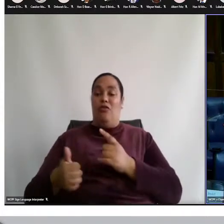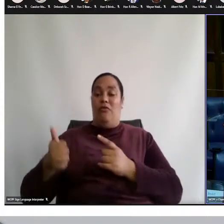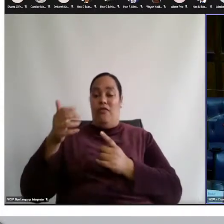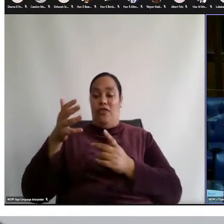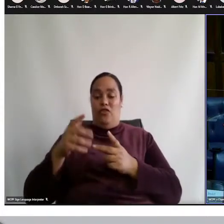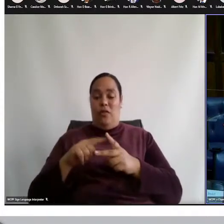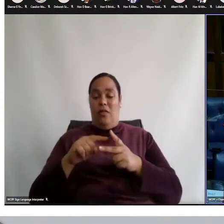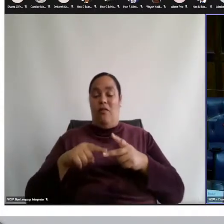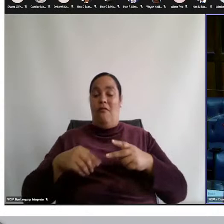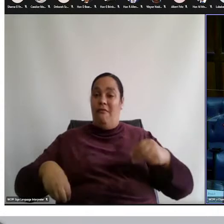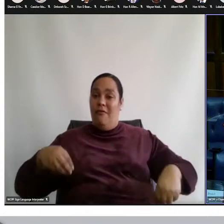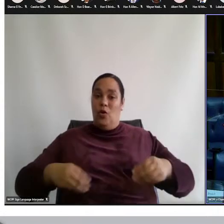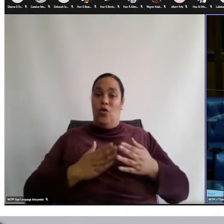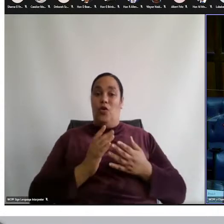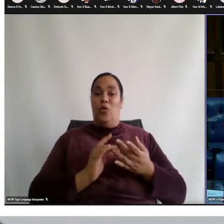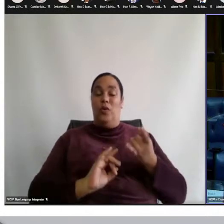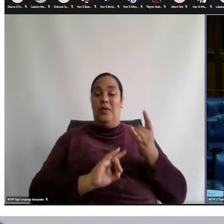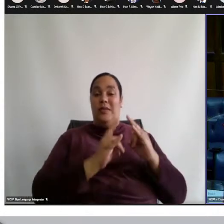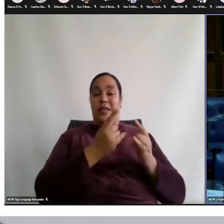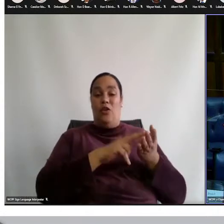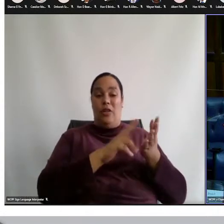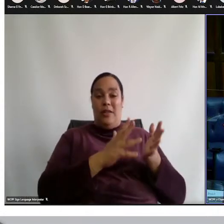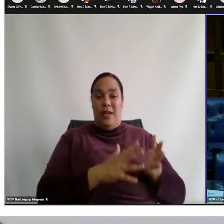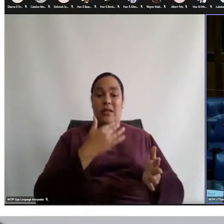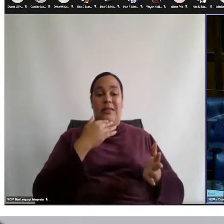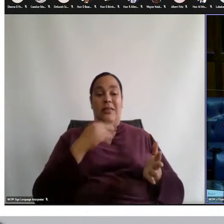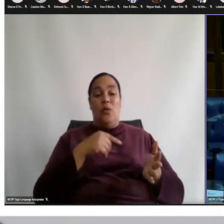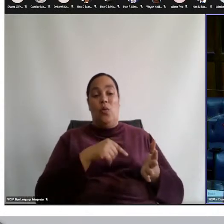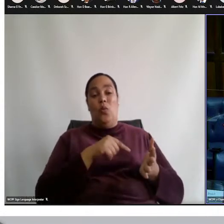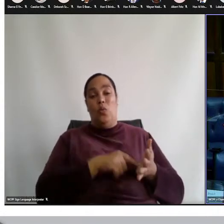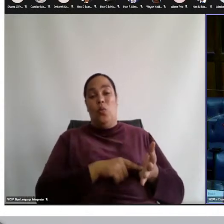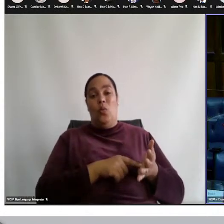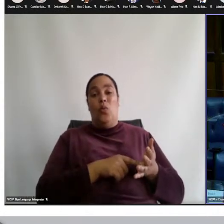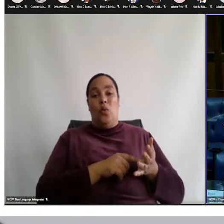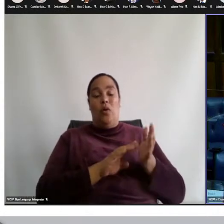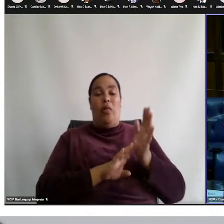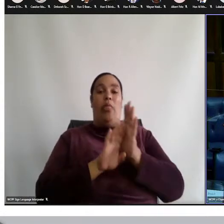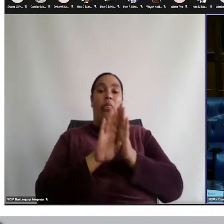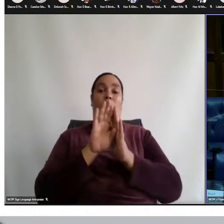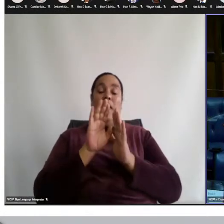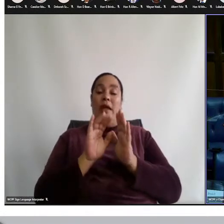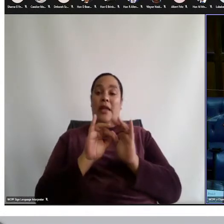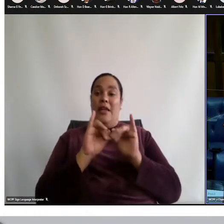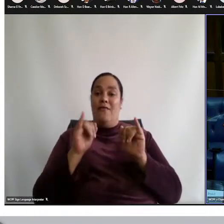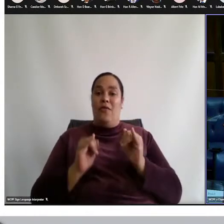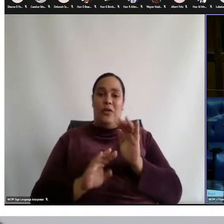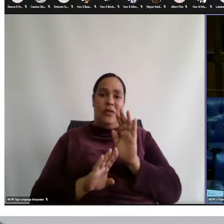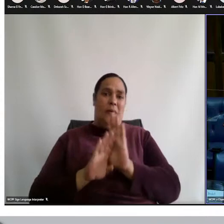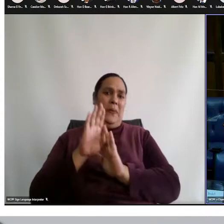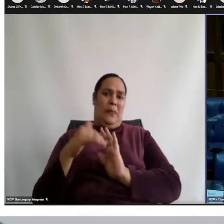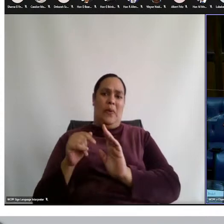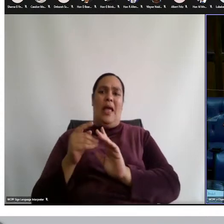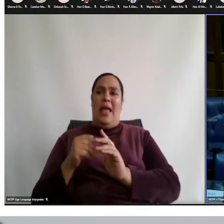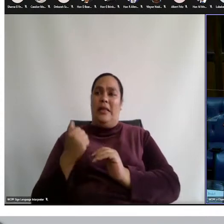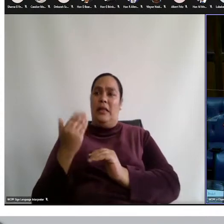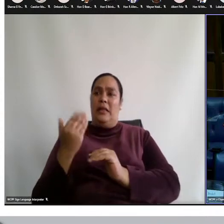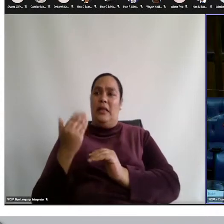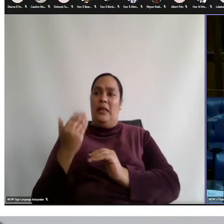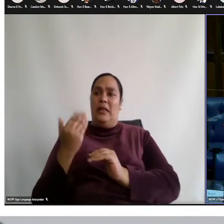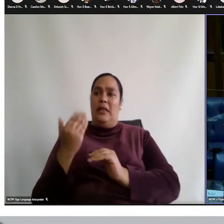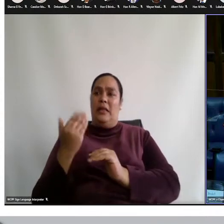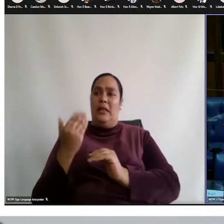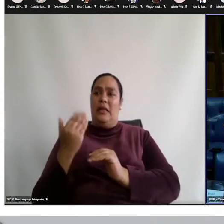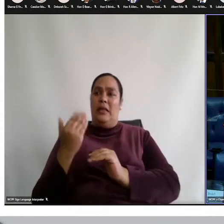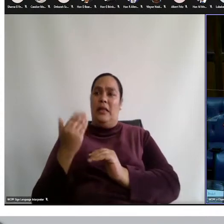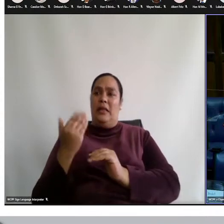fraud by city contractors who have allegedly inflated invoices, tender manipulation by